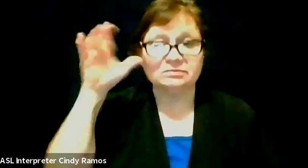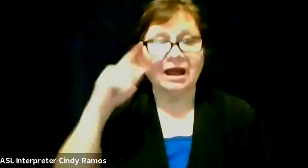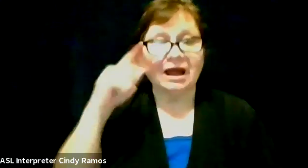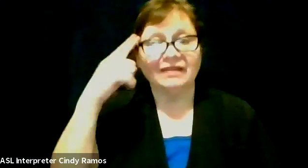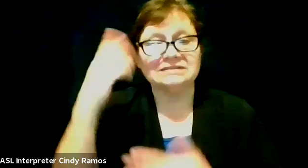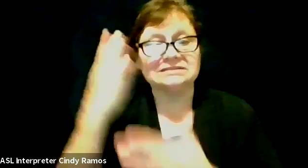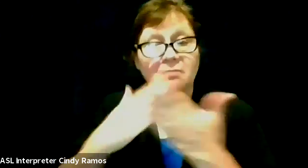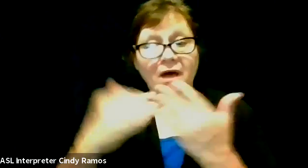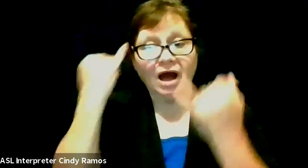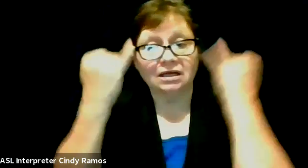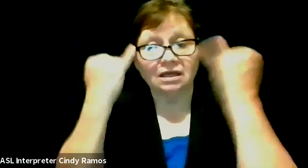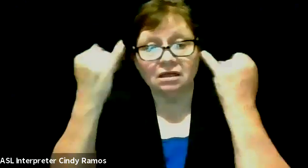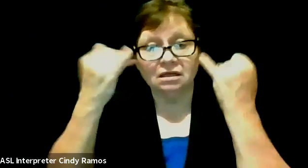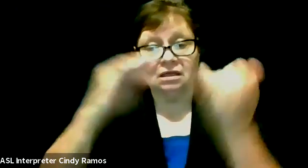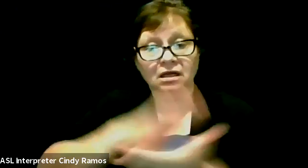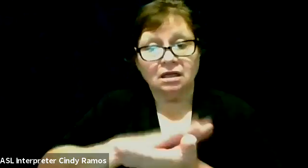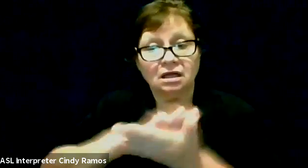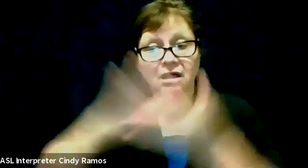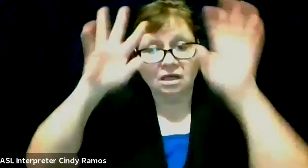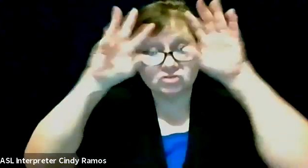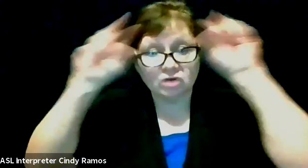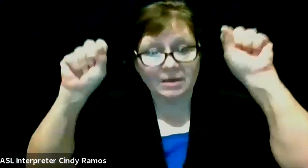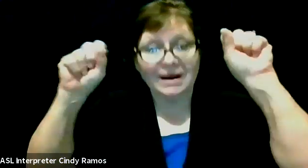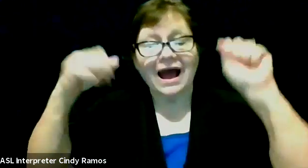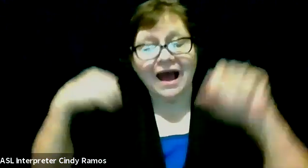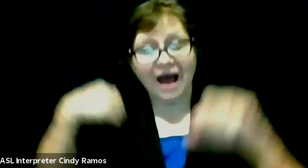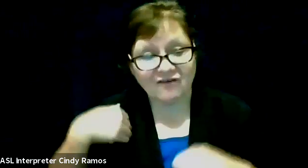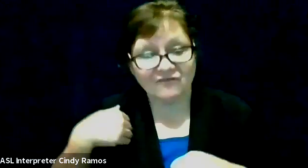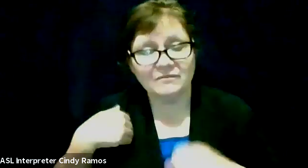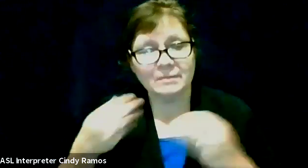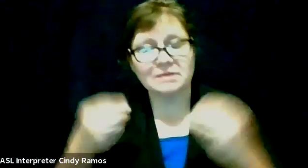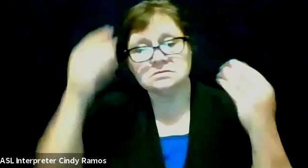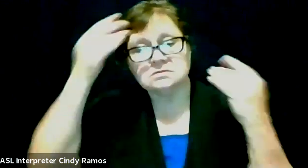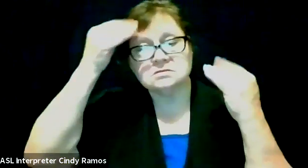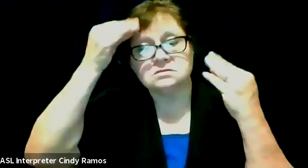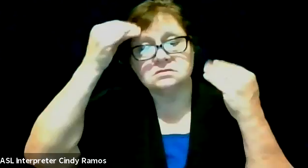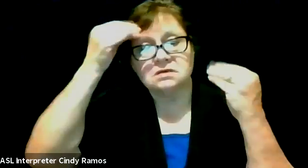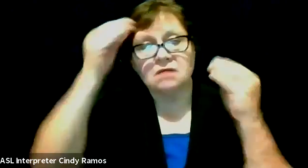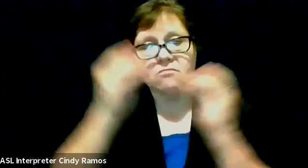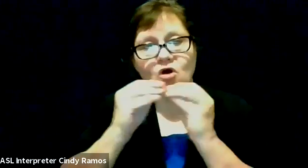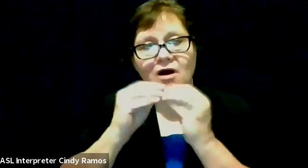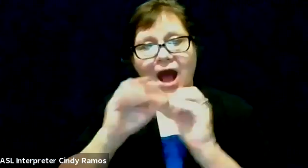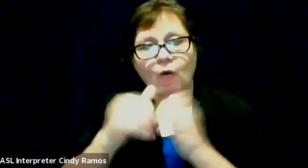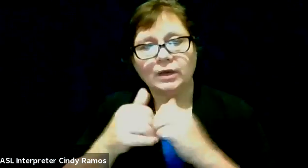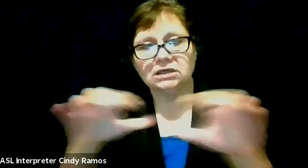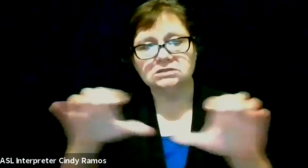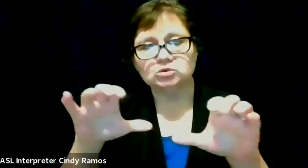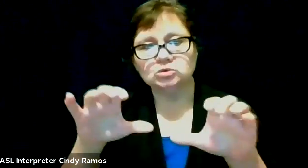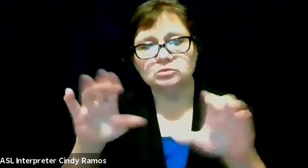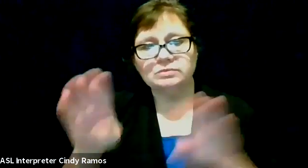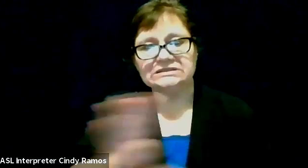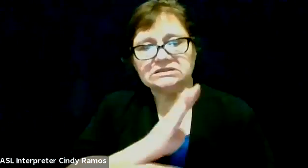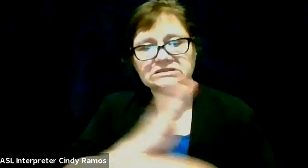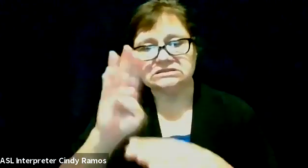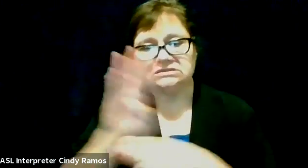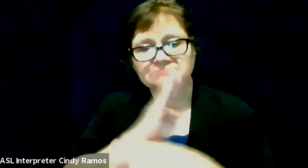superintendent has raised up here merit a longer look in changing the way that the committee does business long term. You know, and